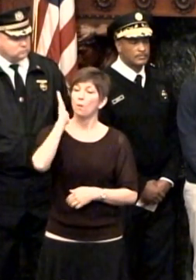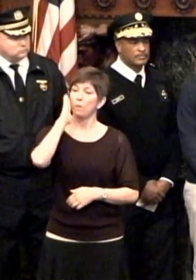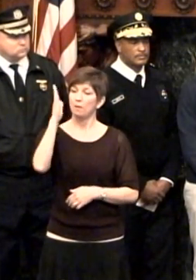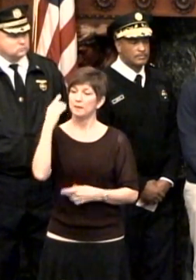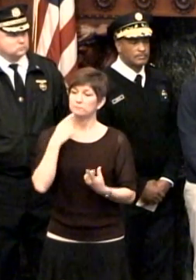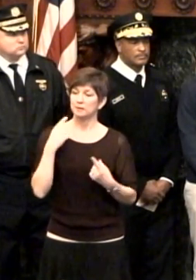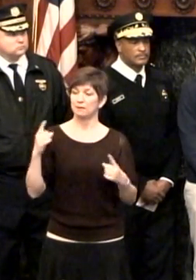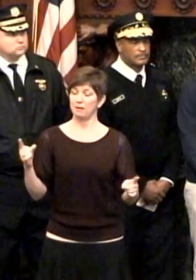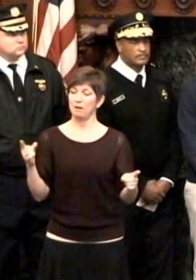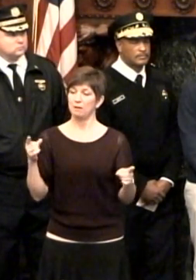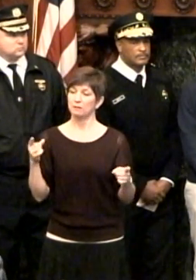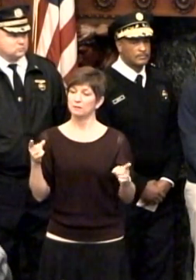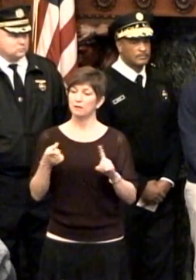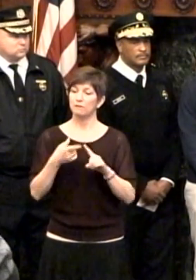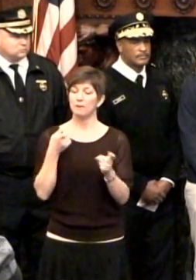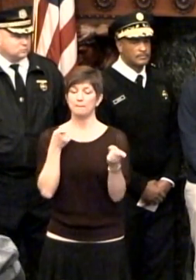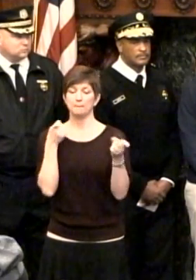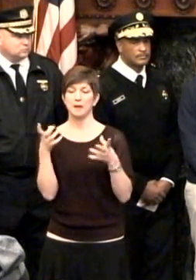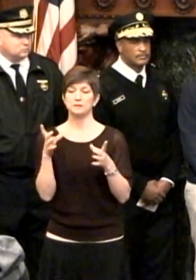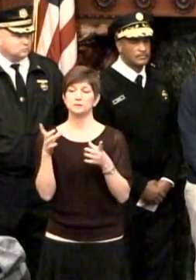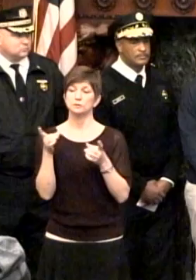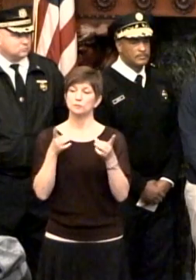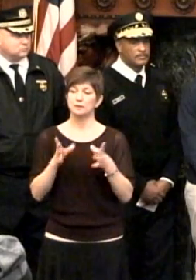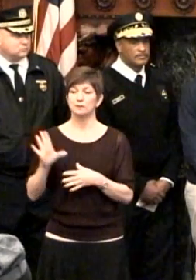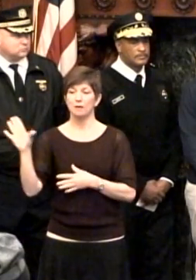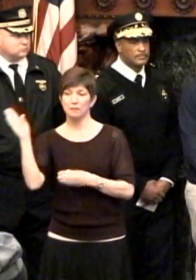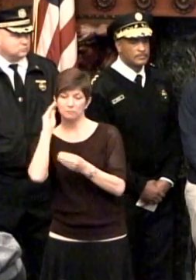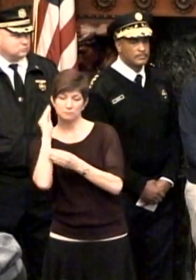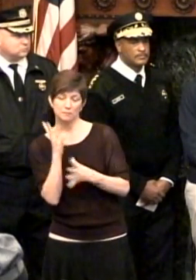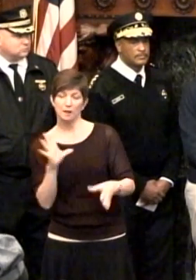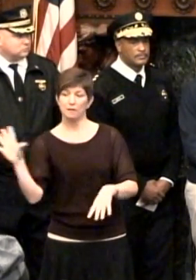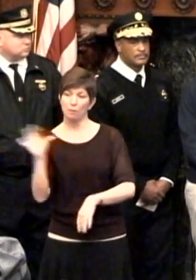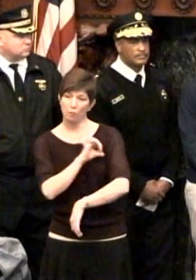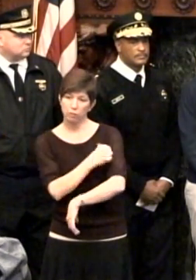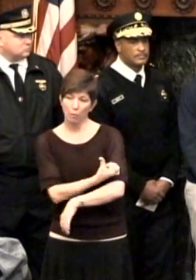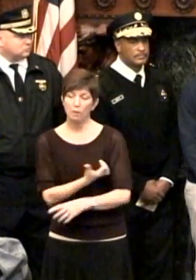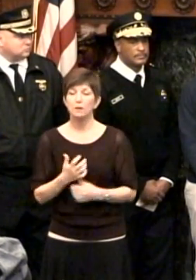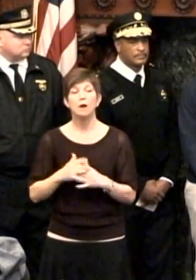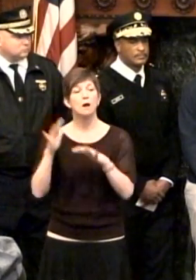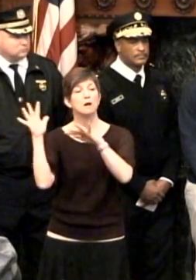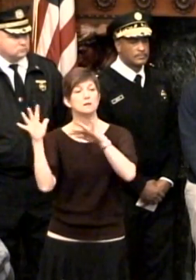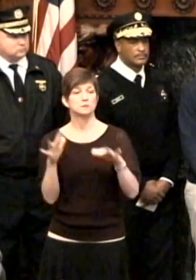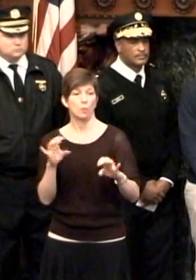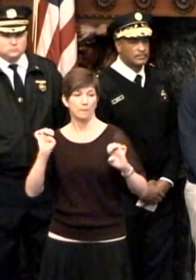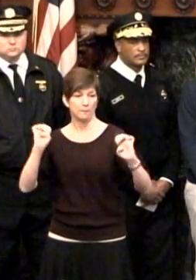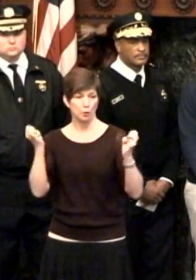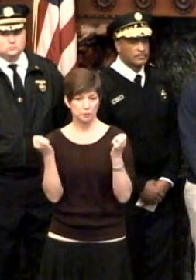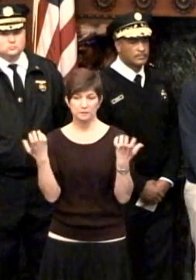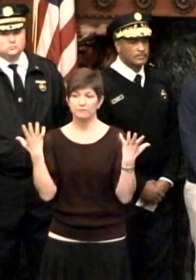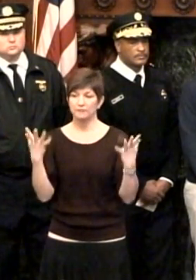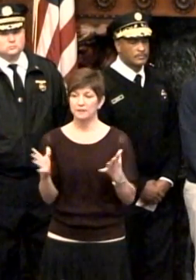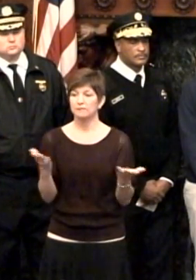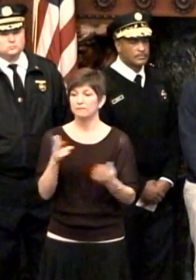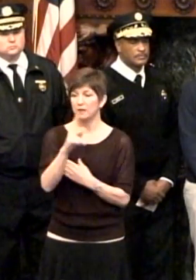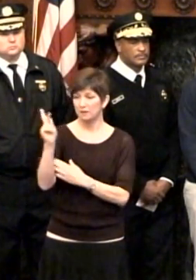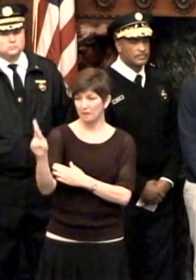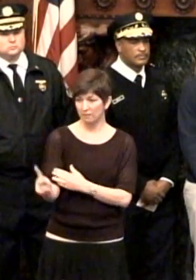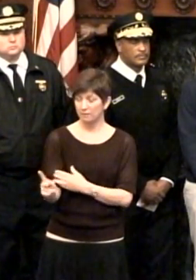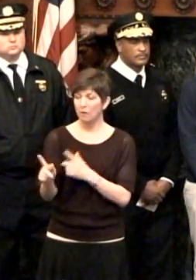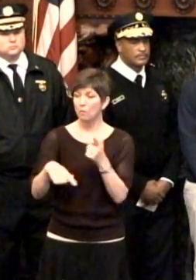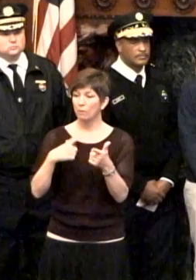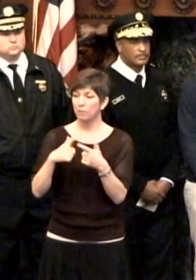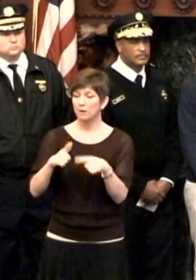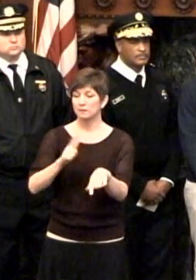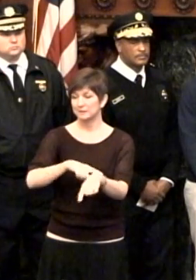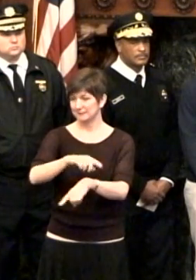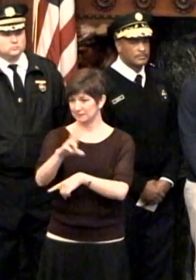declaring, through the Managing Director's direction and authority, a snow emergency in the City of Philadelphia at